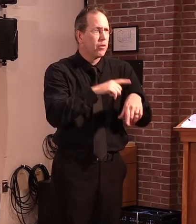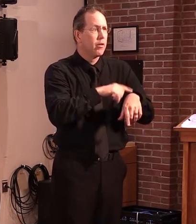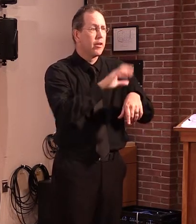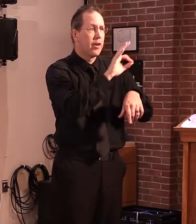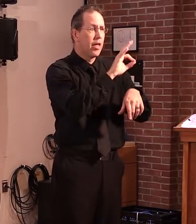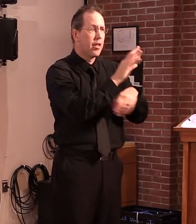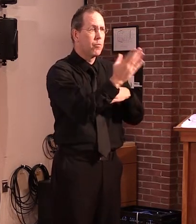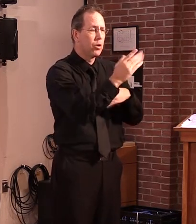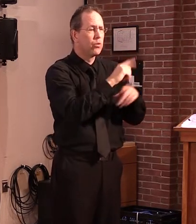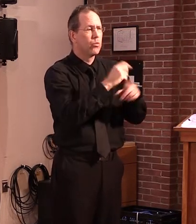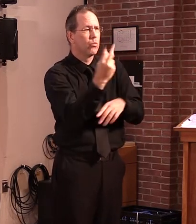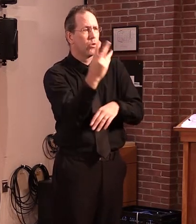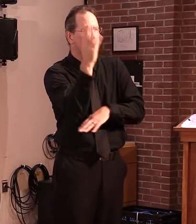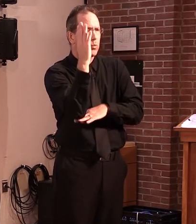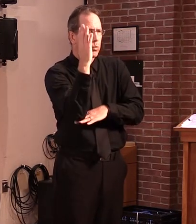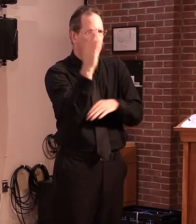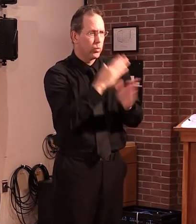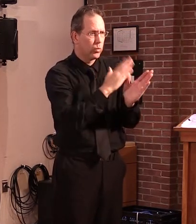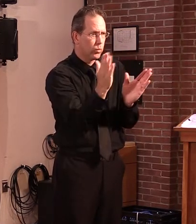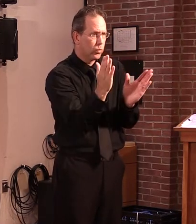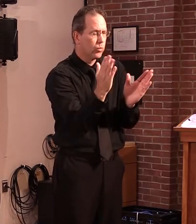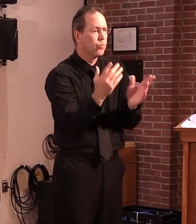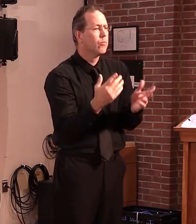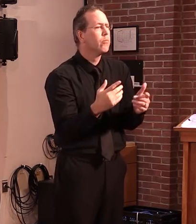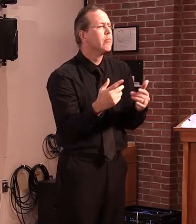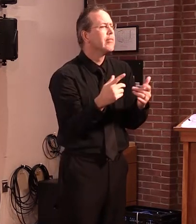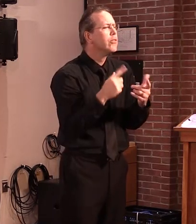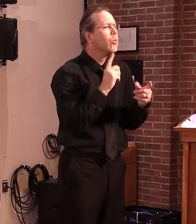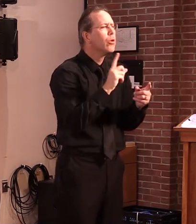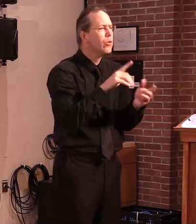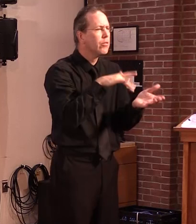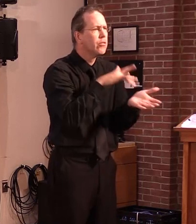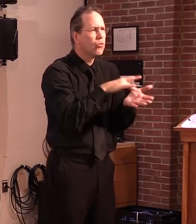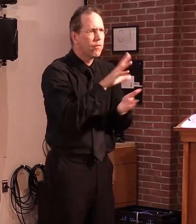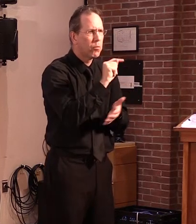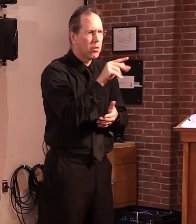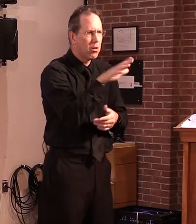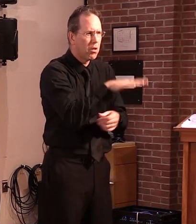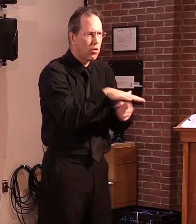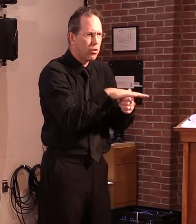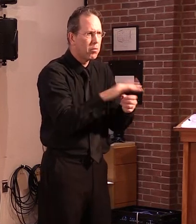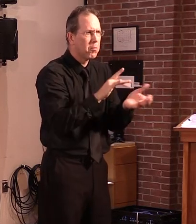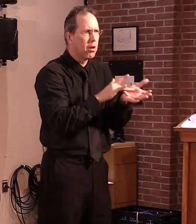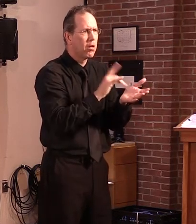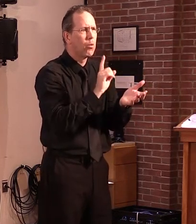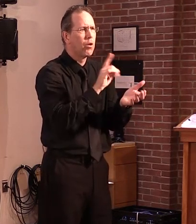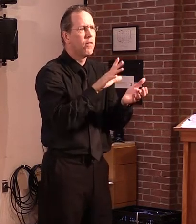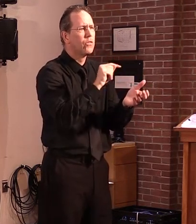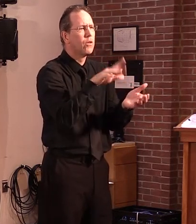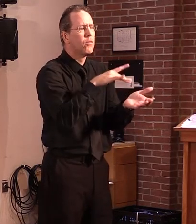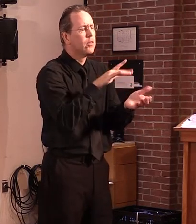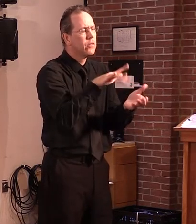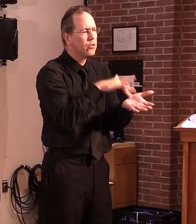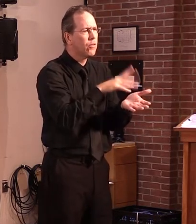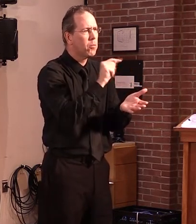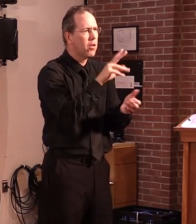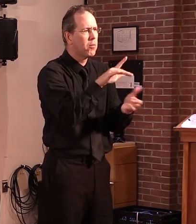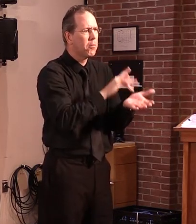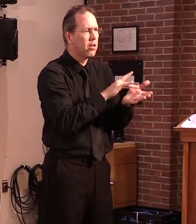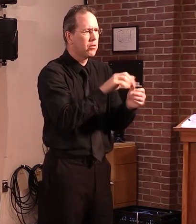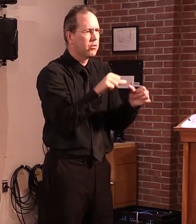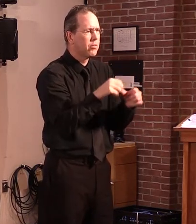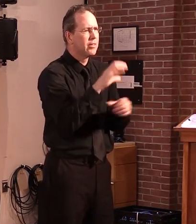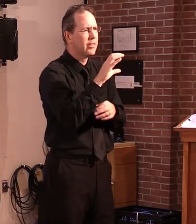that Central Vermont Medical Center is going to be facilitating. That will be at the Waterbury State